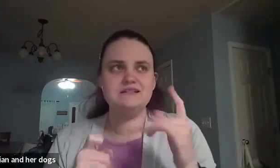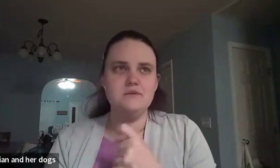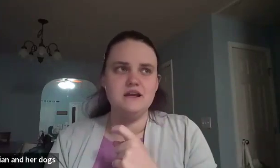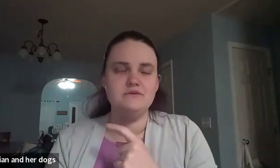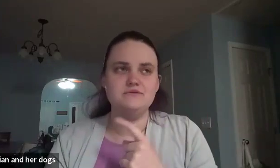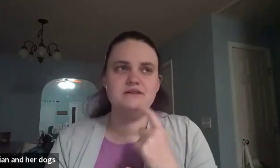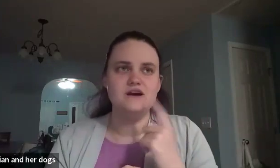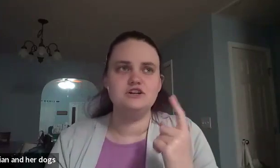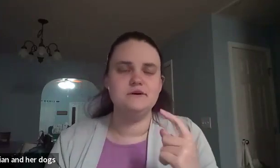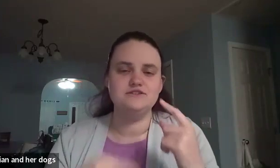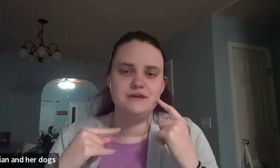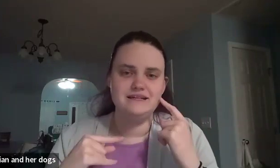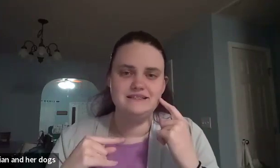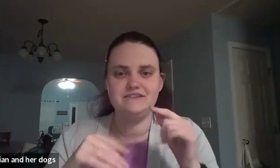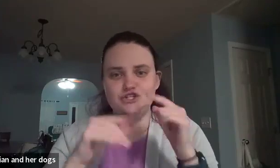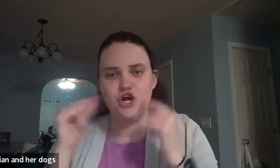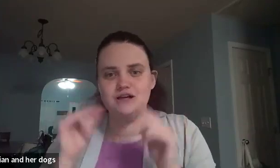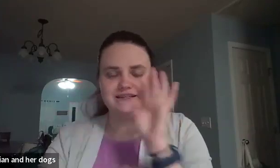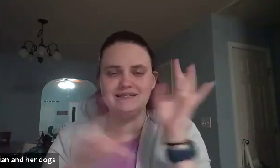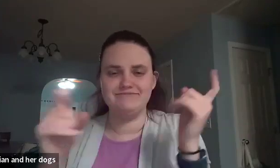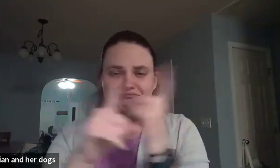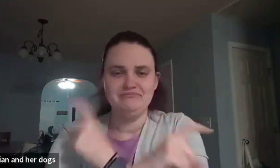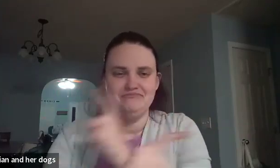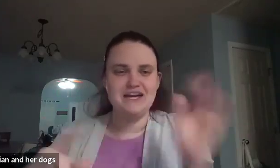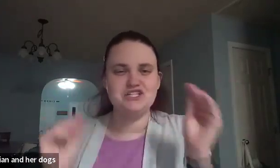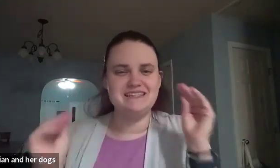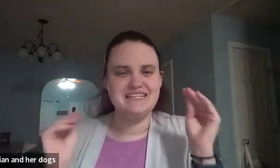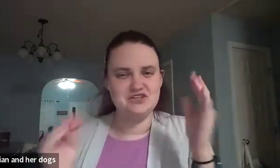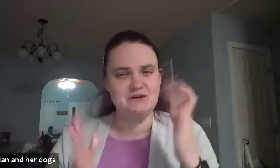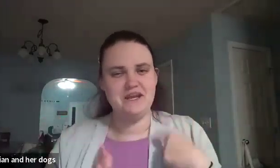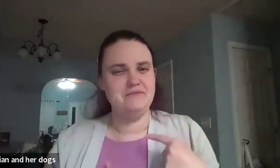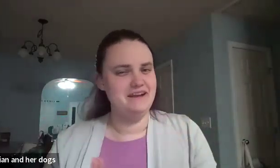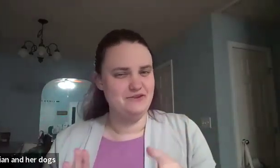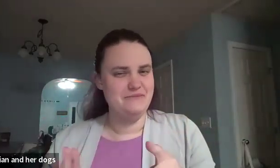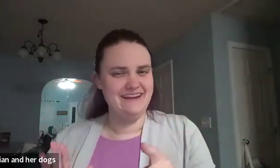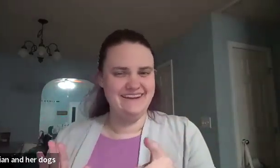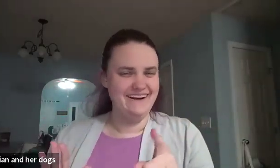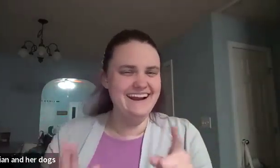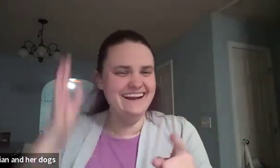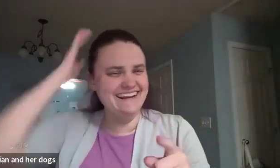that gets complicated because we have not talked about serrated teeth and jaws, and it gets that's just the teacher in me coming in for a minute there.